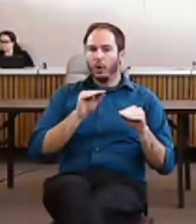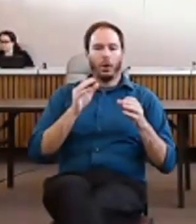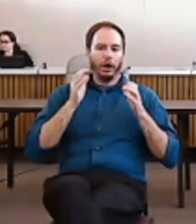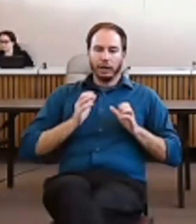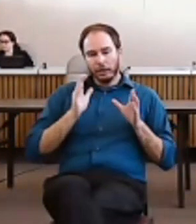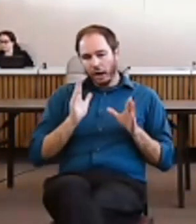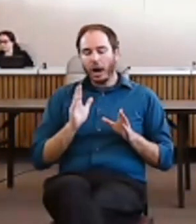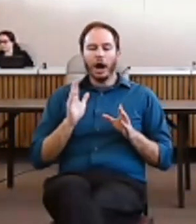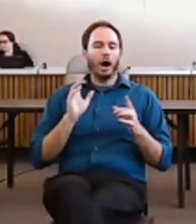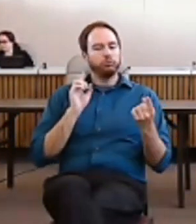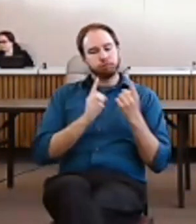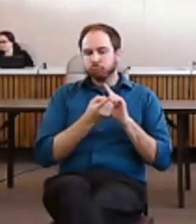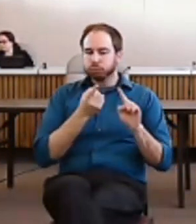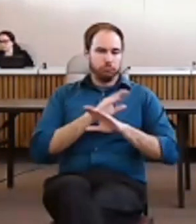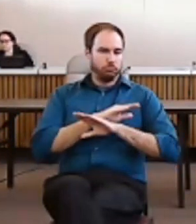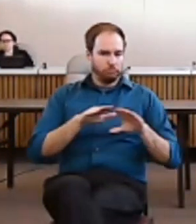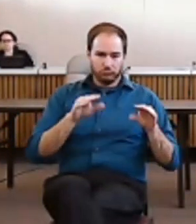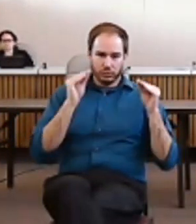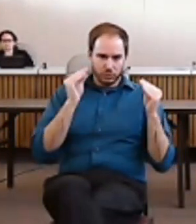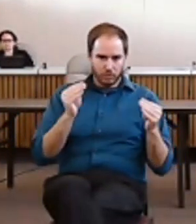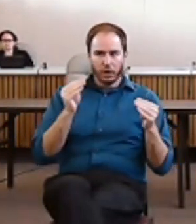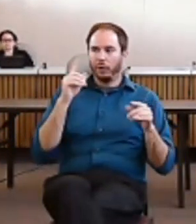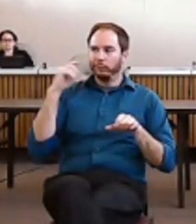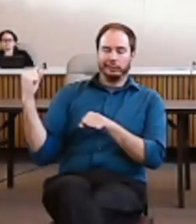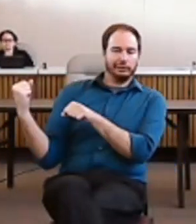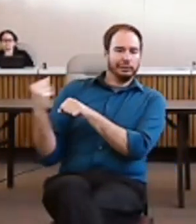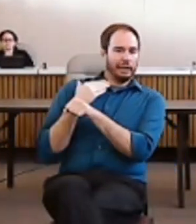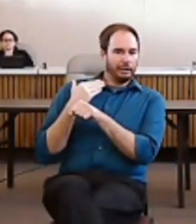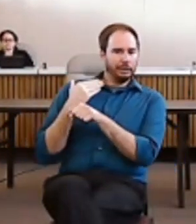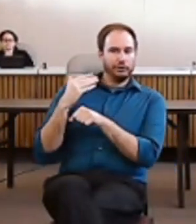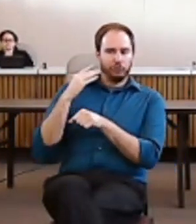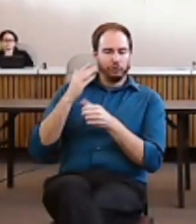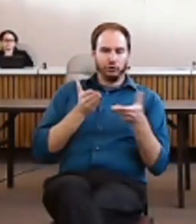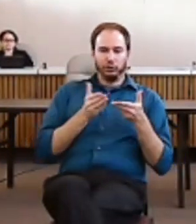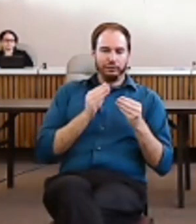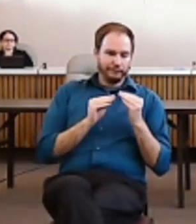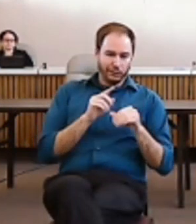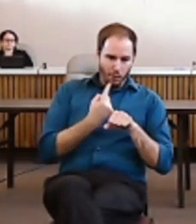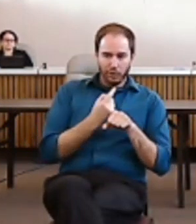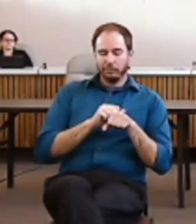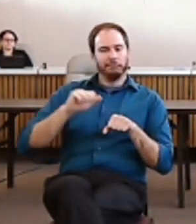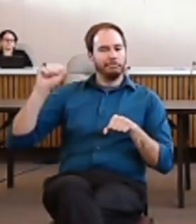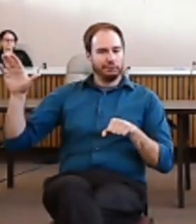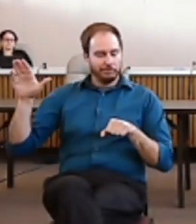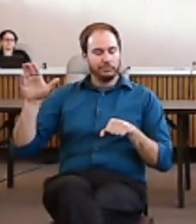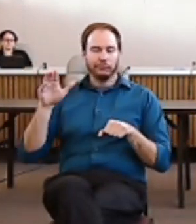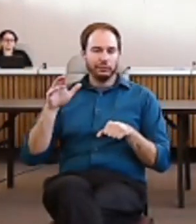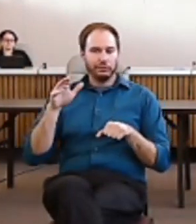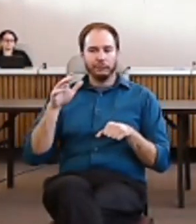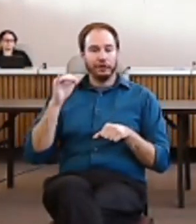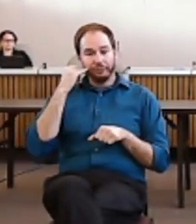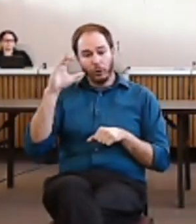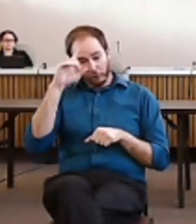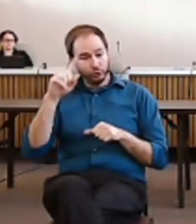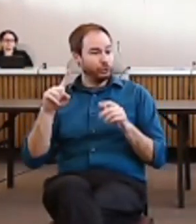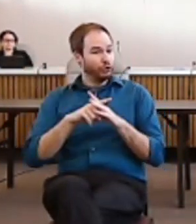customer interface at that location. It is strictly a service location for us. Anybody looking for service